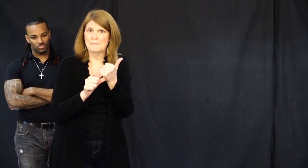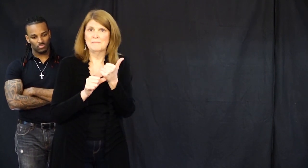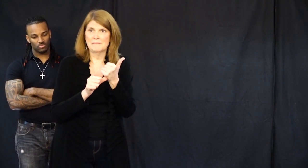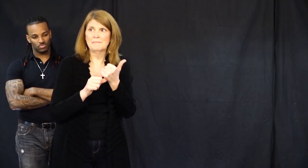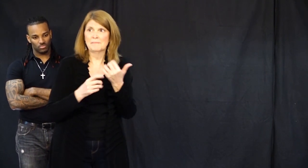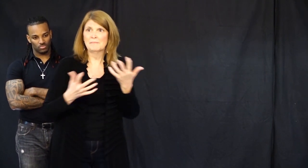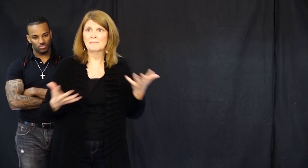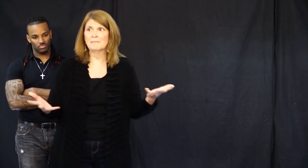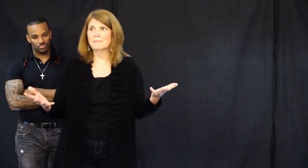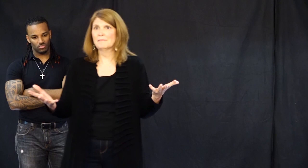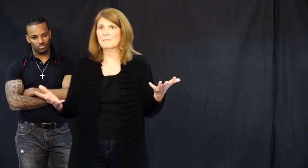man.